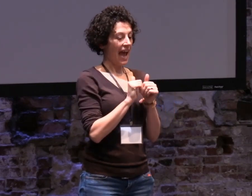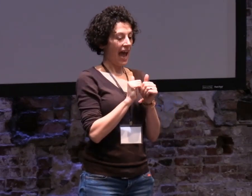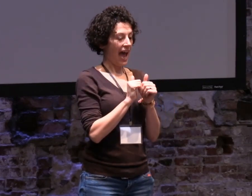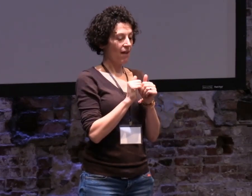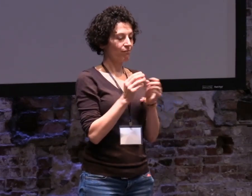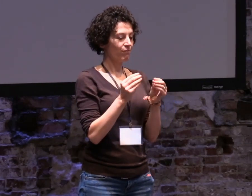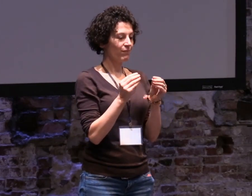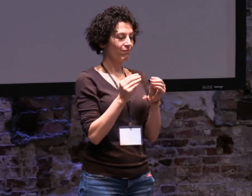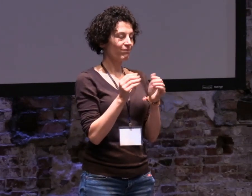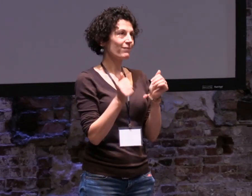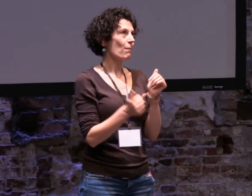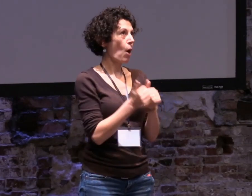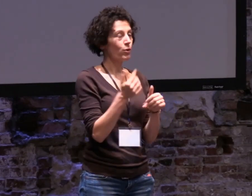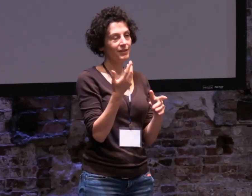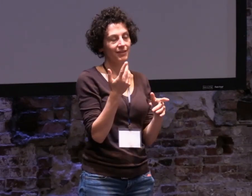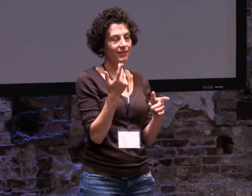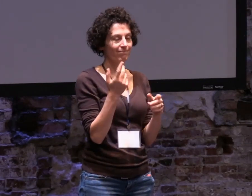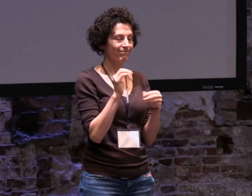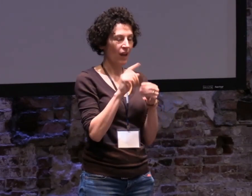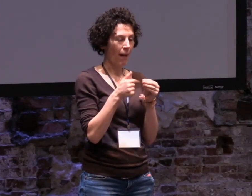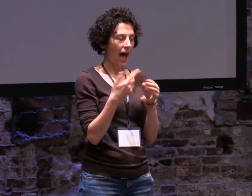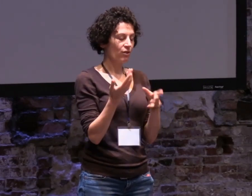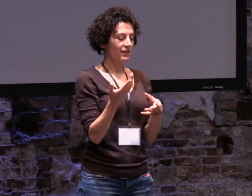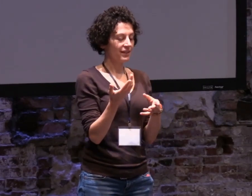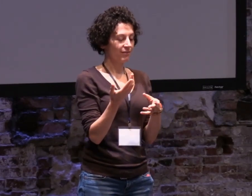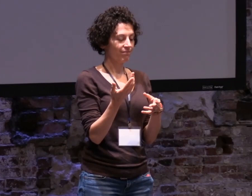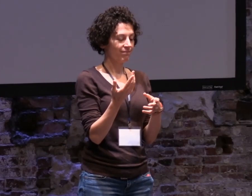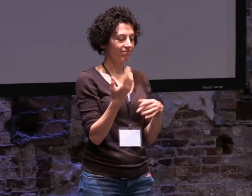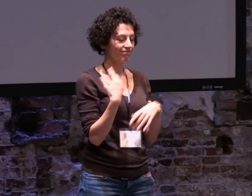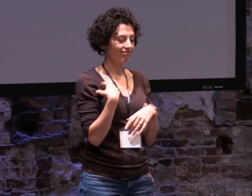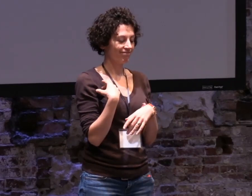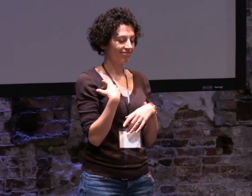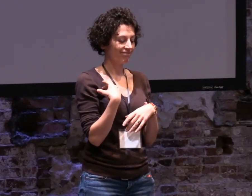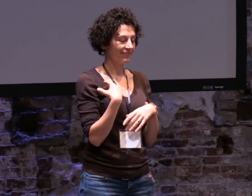That red clown nose really, really taught me